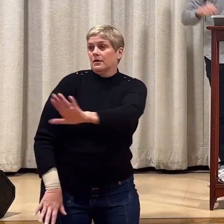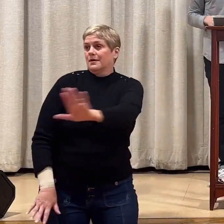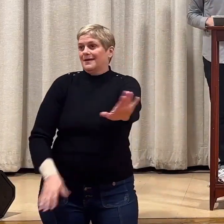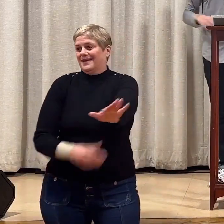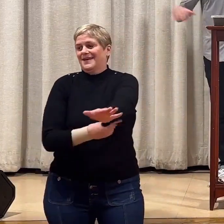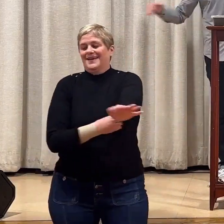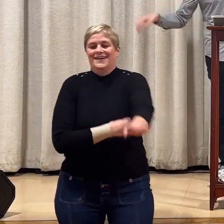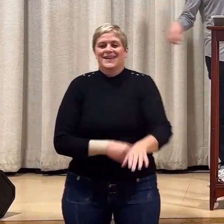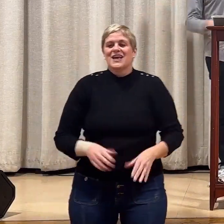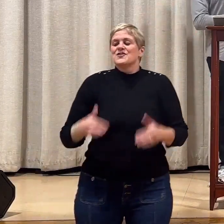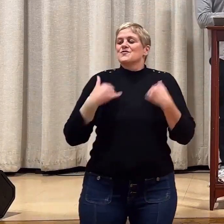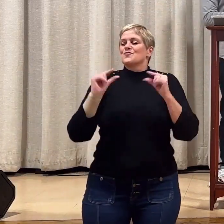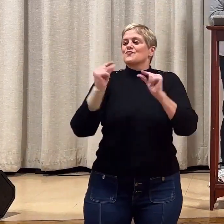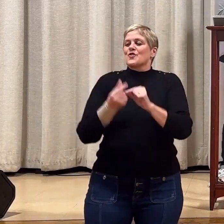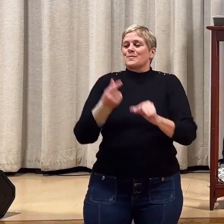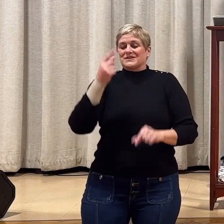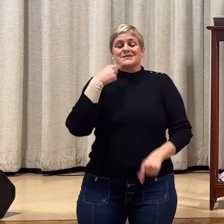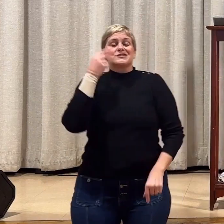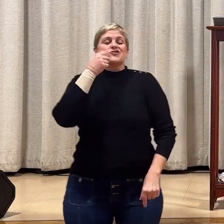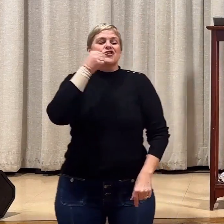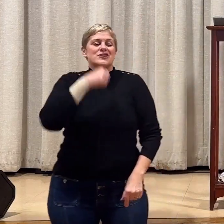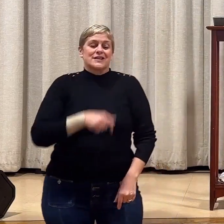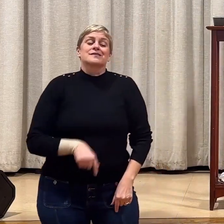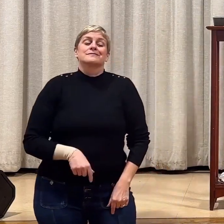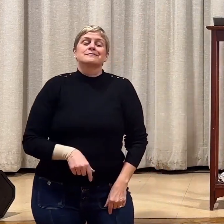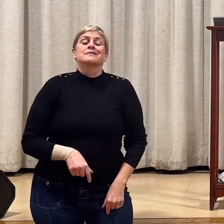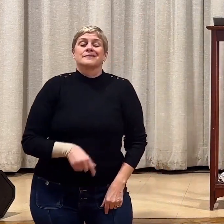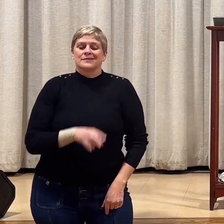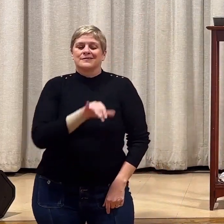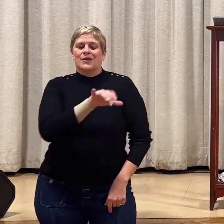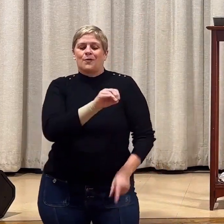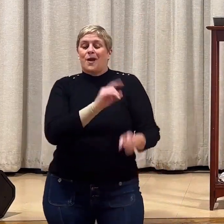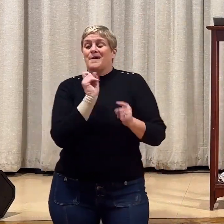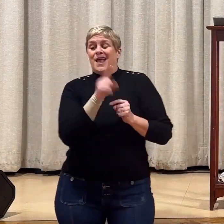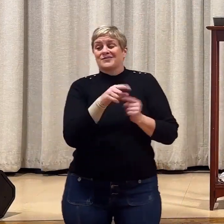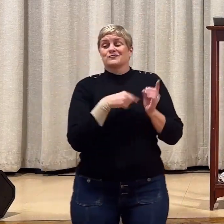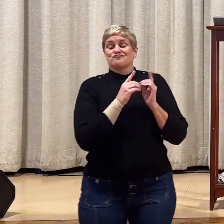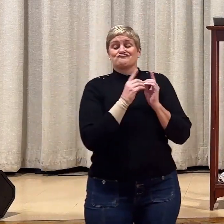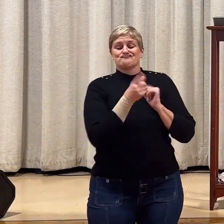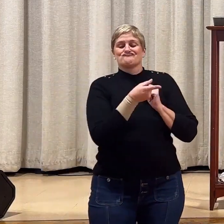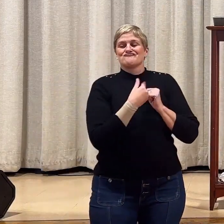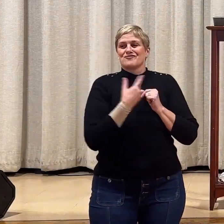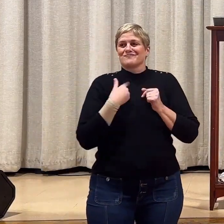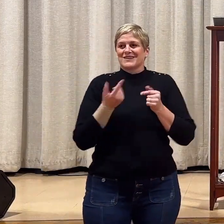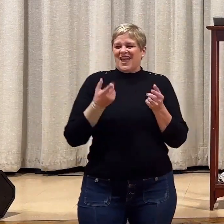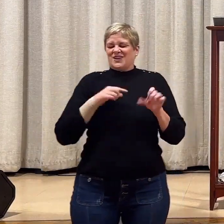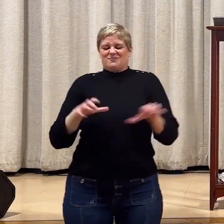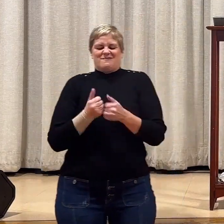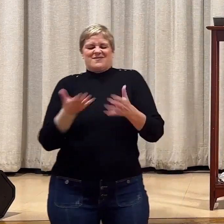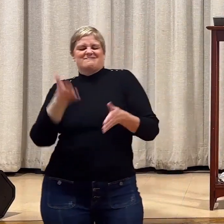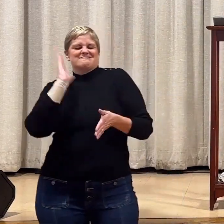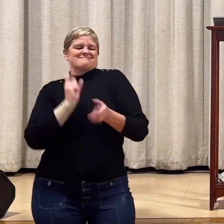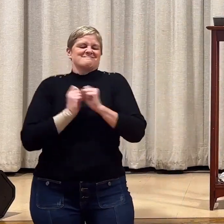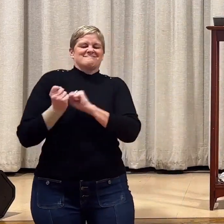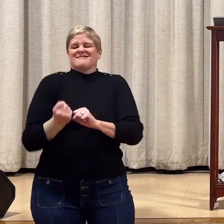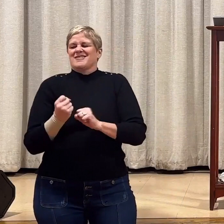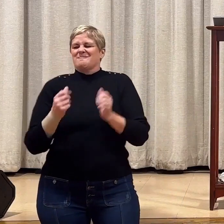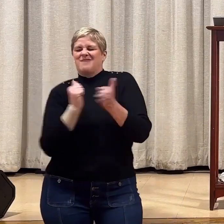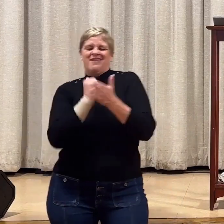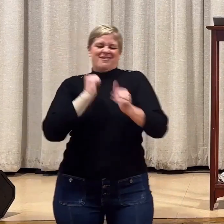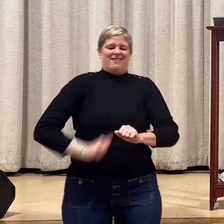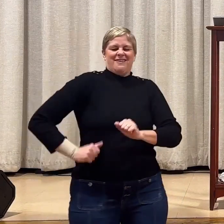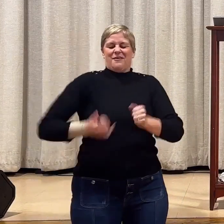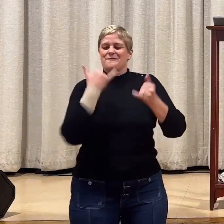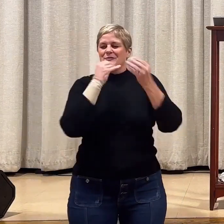worry. He's at youth group. He sees a girl. He's like, yo, bro, I'm going to ask her out because I can do all things through Christ who strengthens me. Amen. I'm going to get her